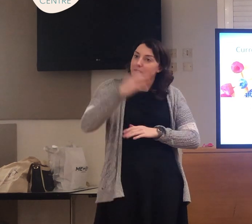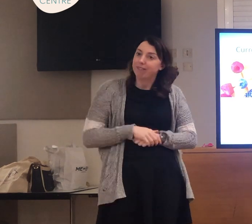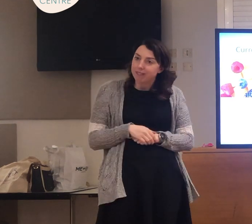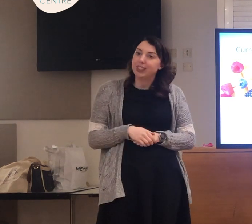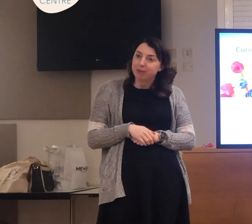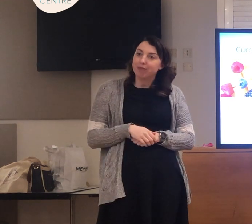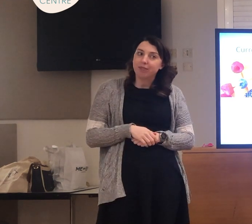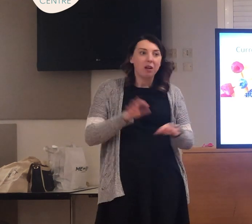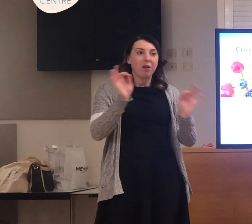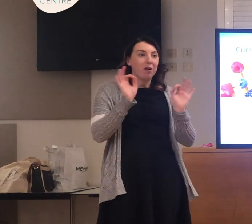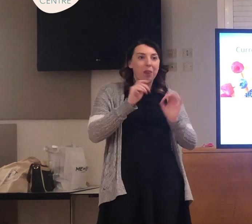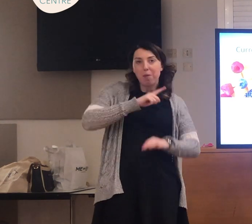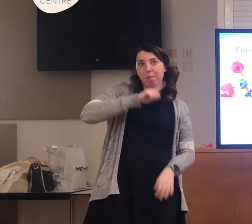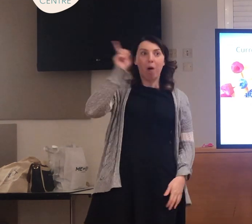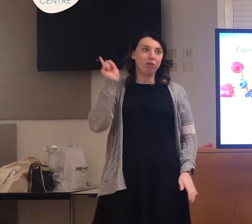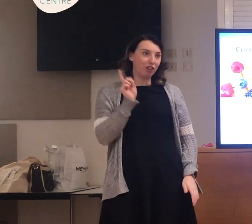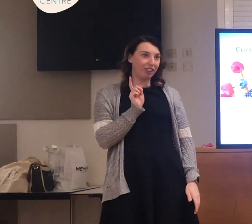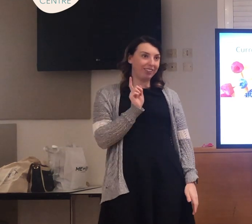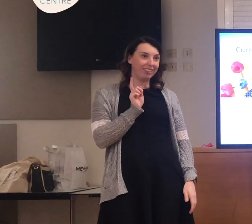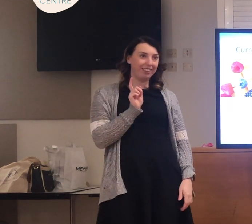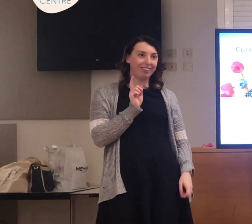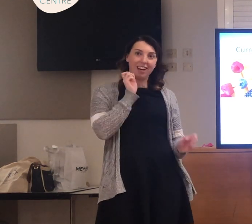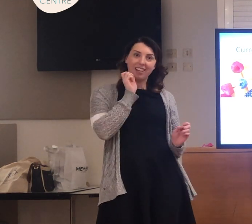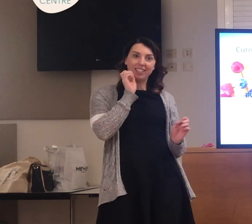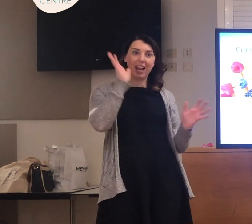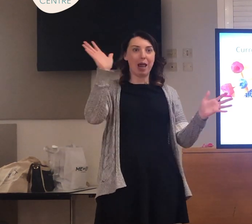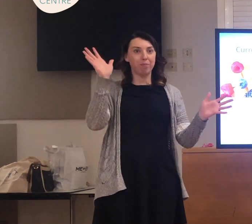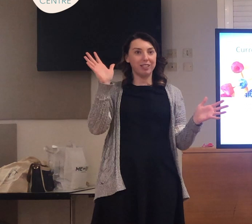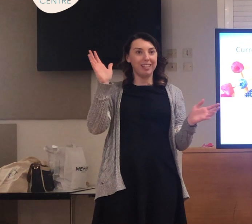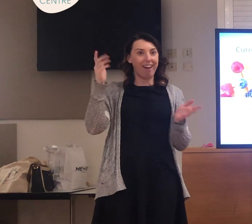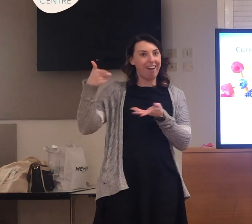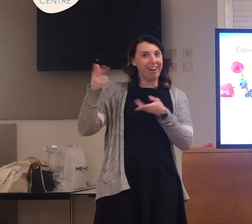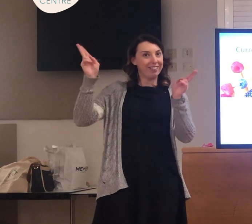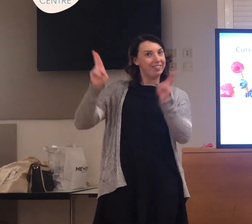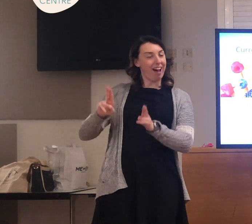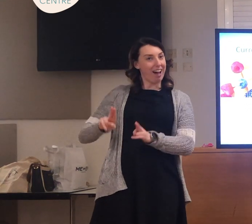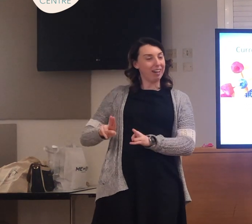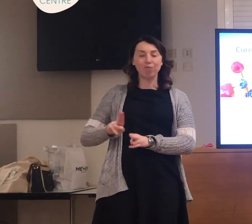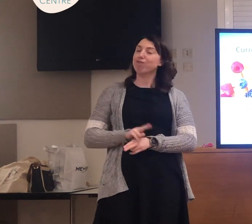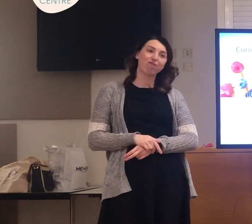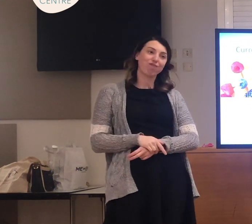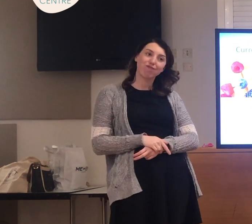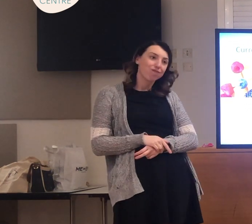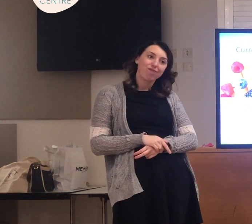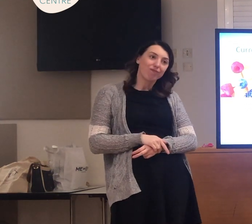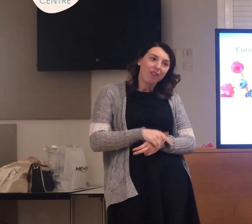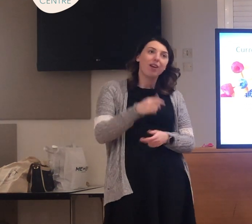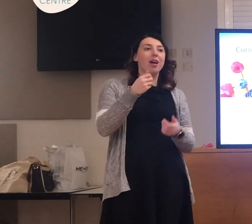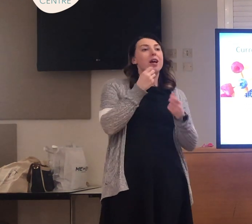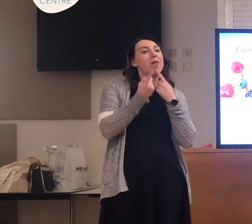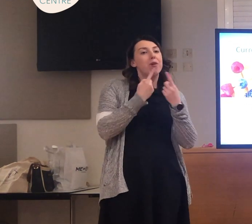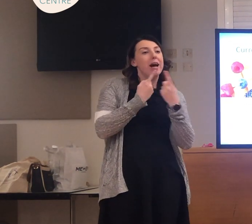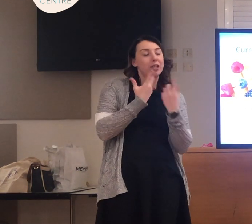So nothing fancy, no celebrity diet, common sense, things we know, but